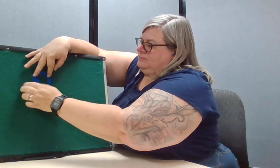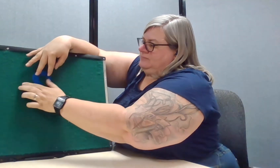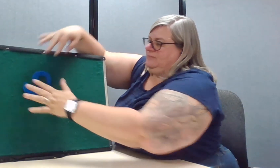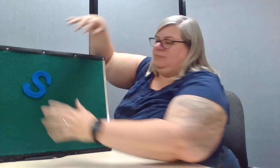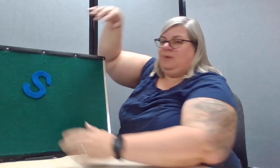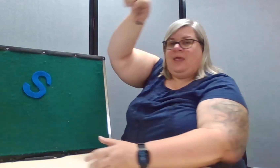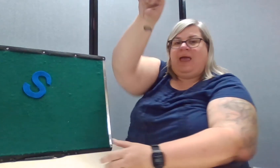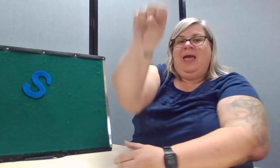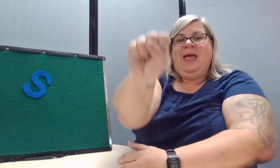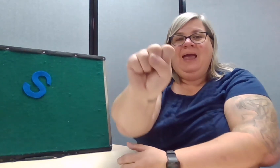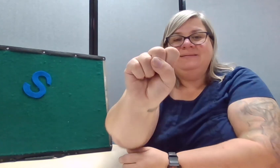For the letter S,